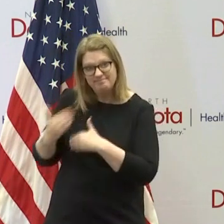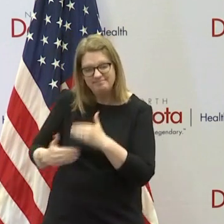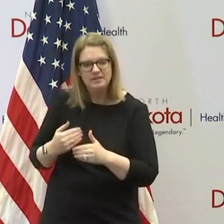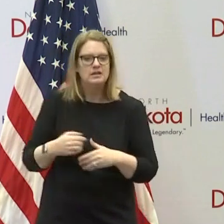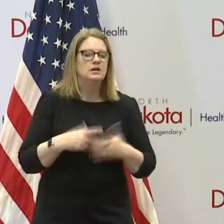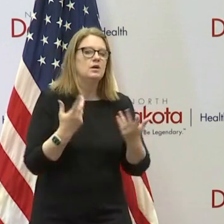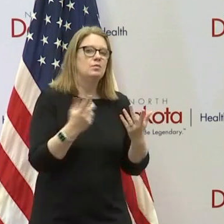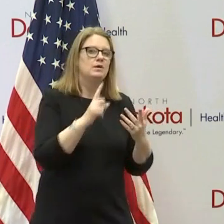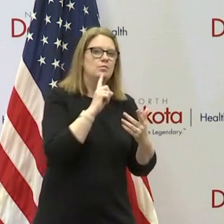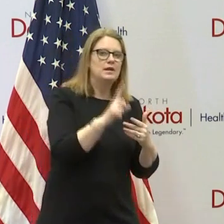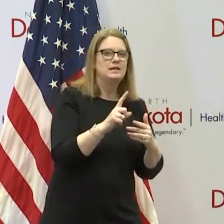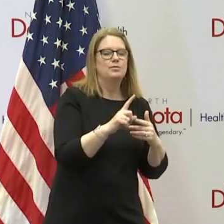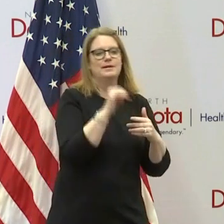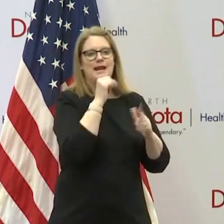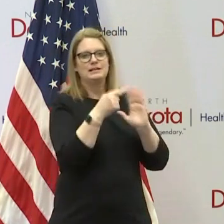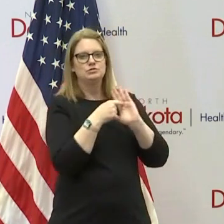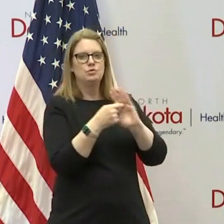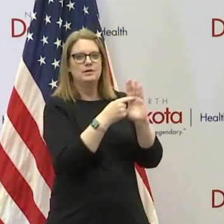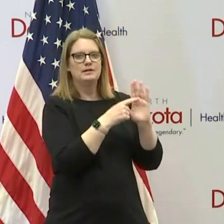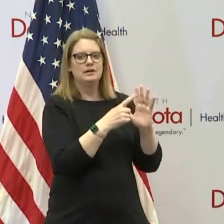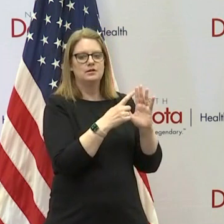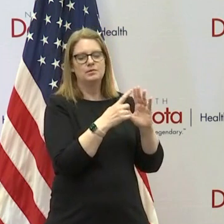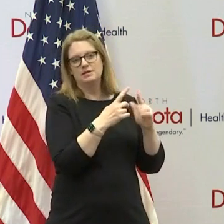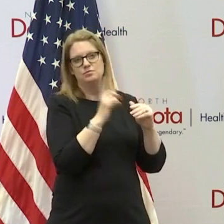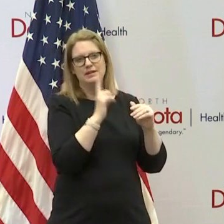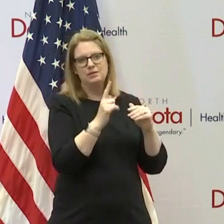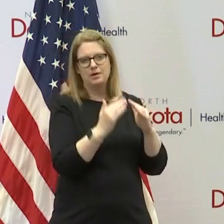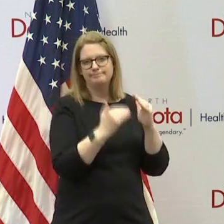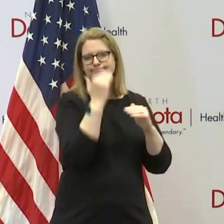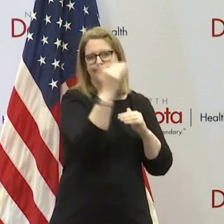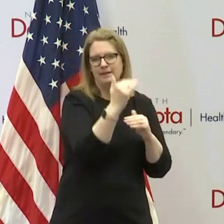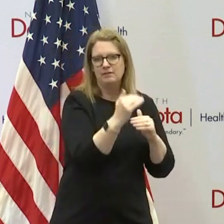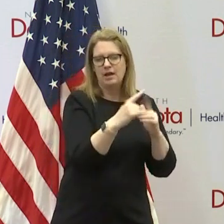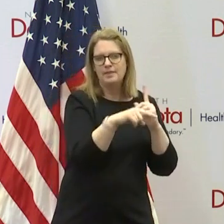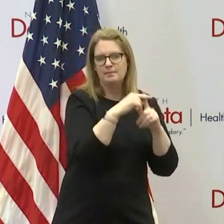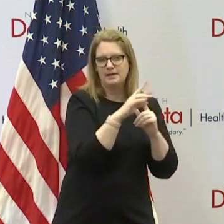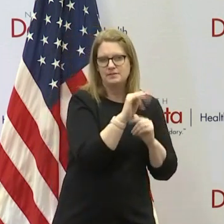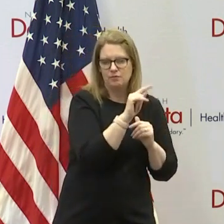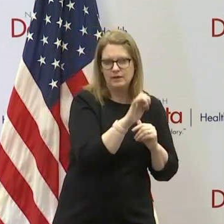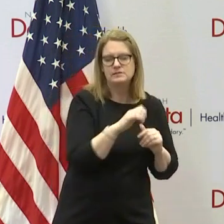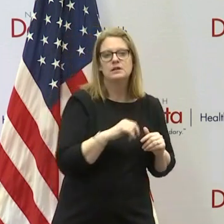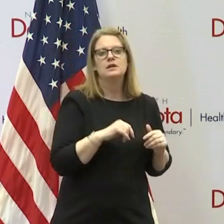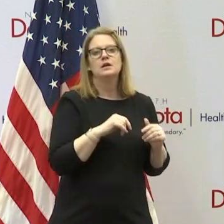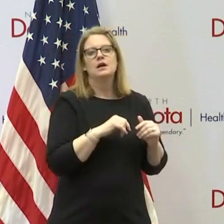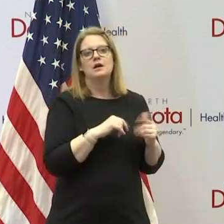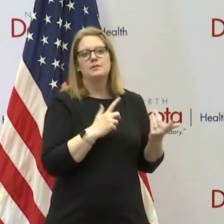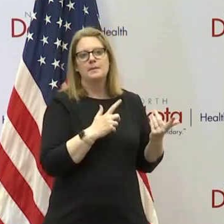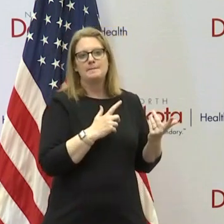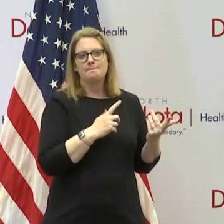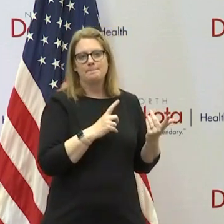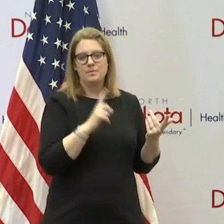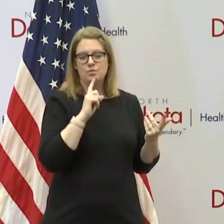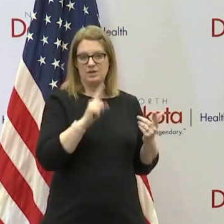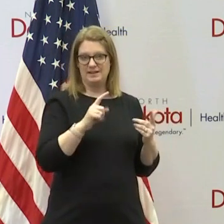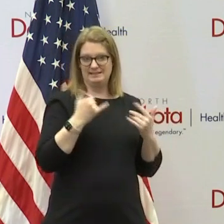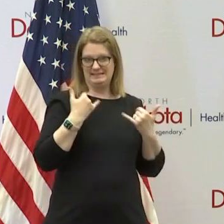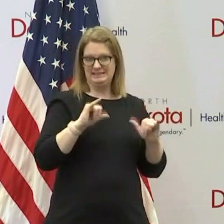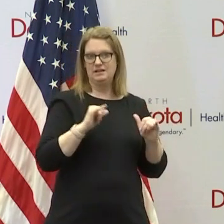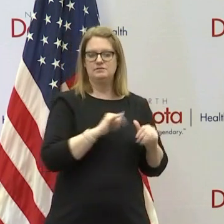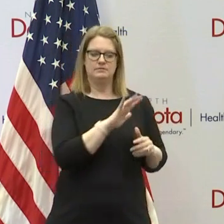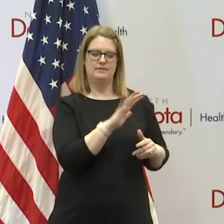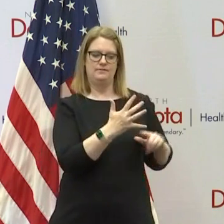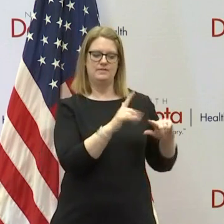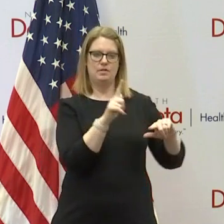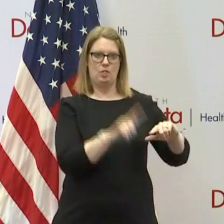in the last couple days, and so that is good news. But what we do know is for sure is that we continue to remain the 5th lowest rate in the